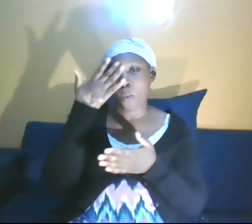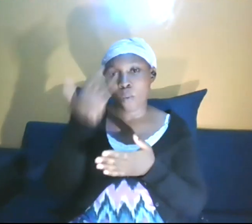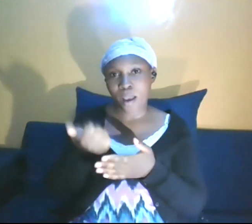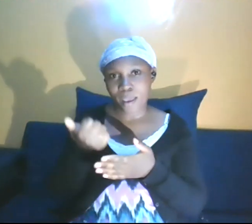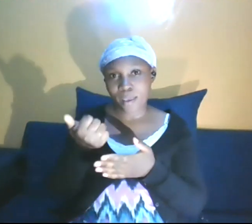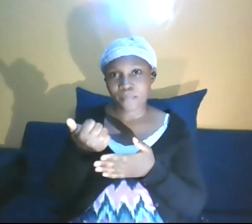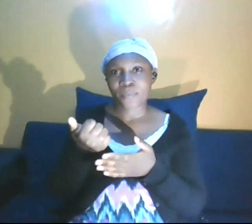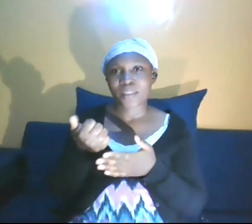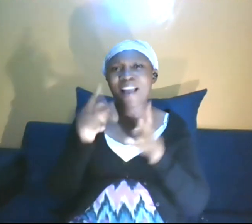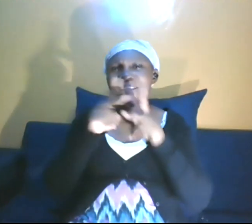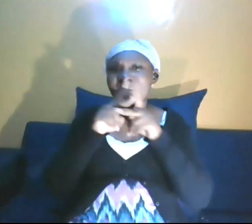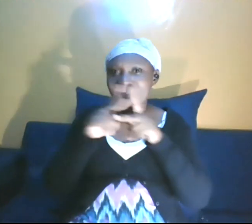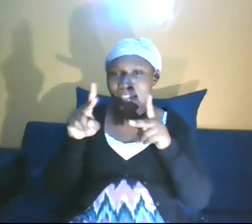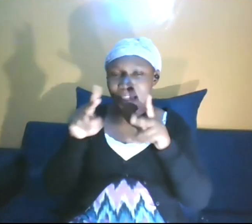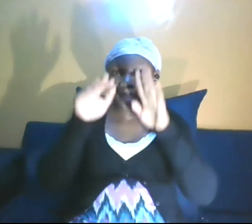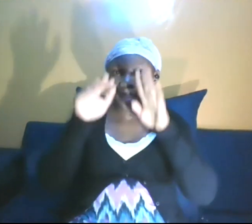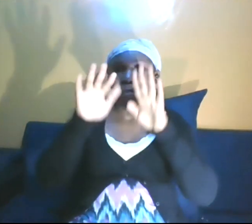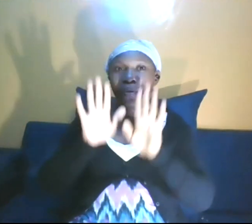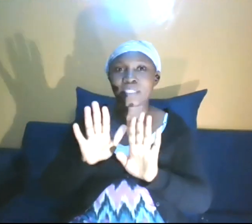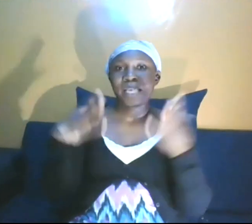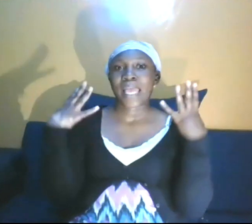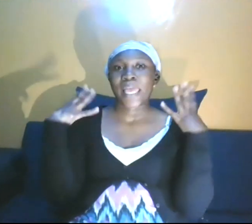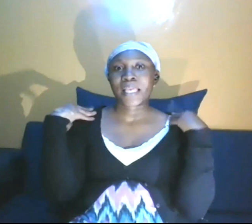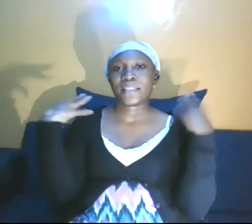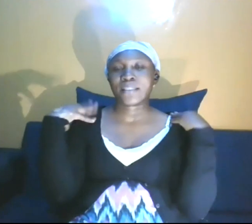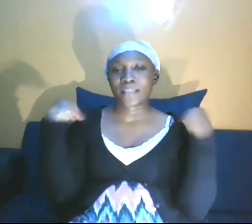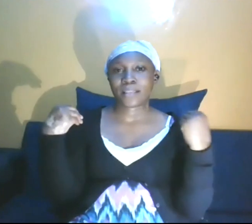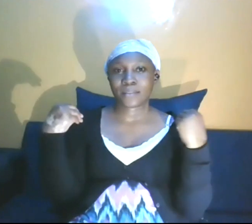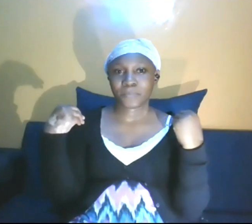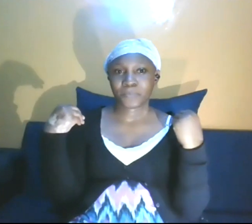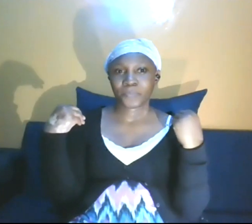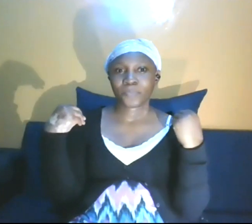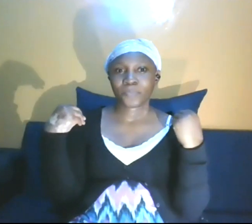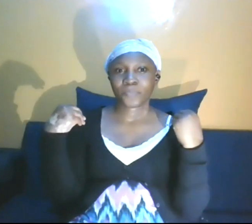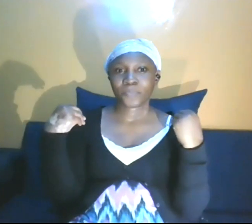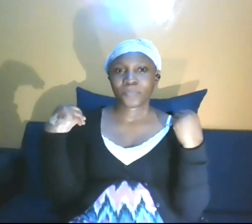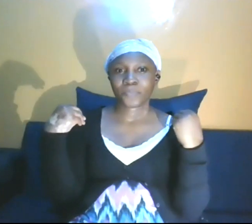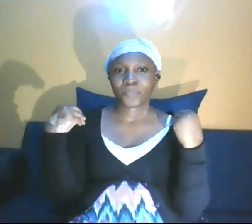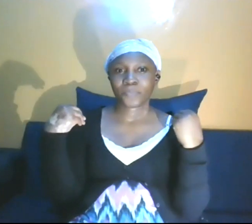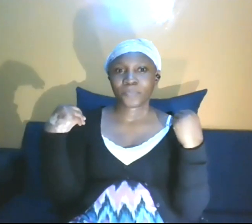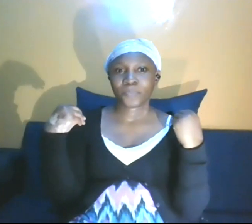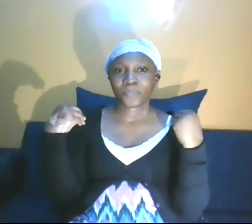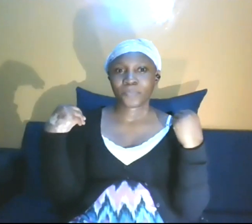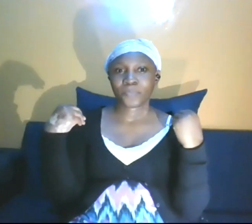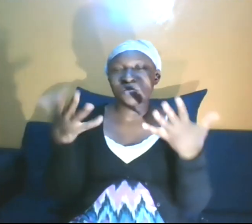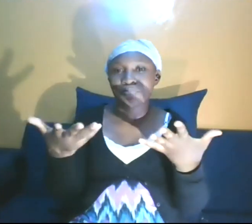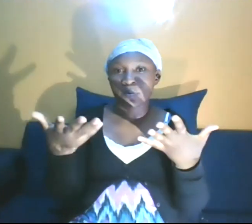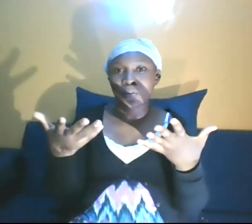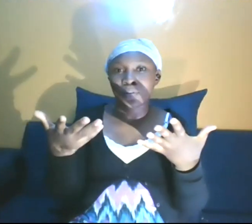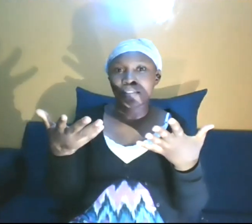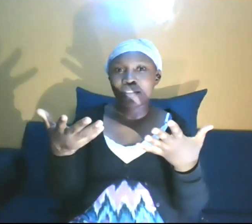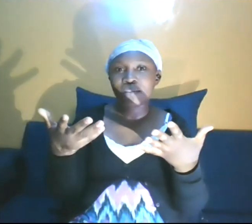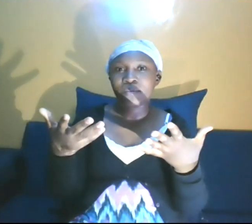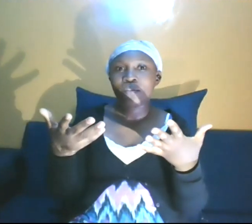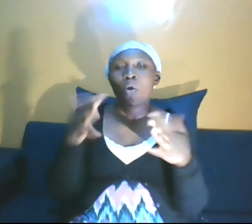innovative exercise that has been about innovating around peer review